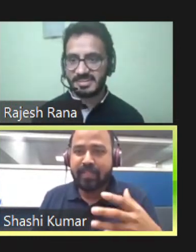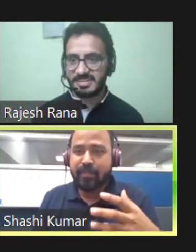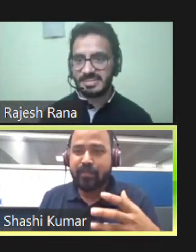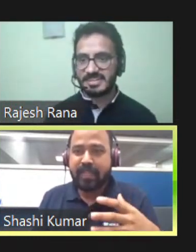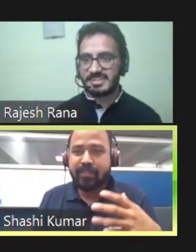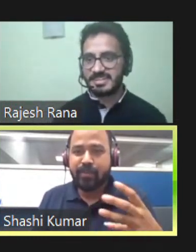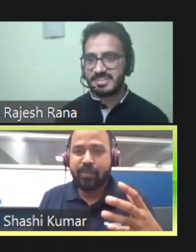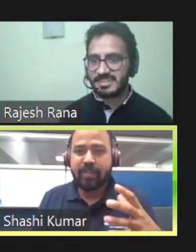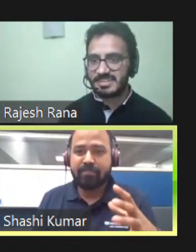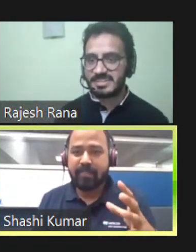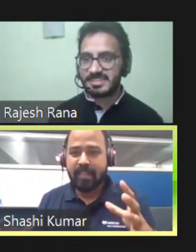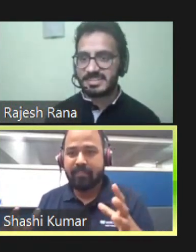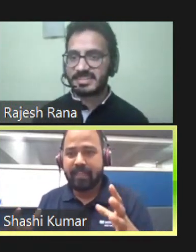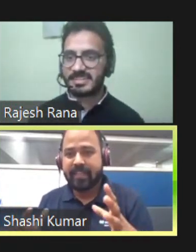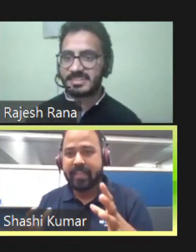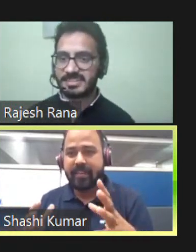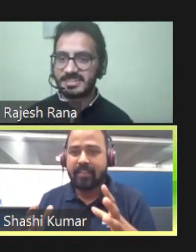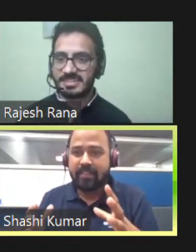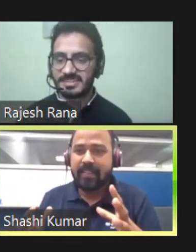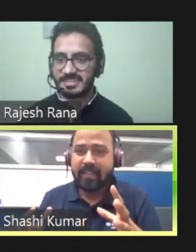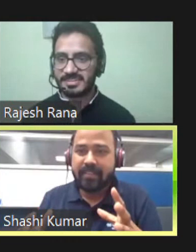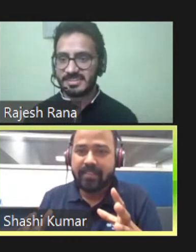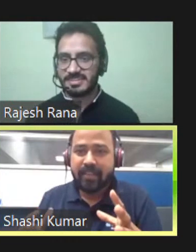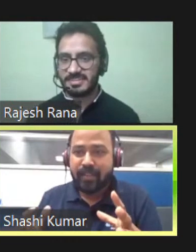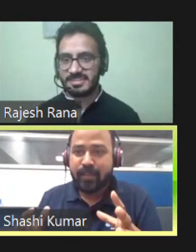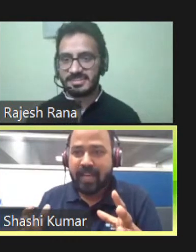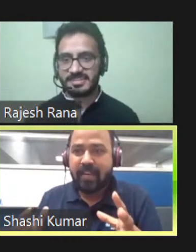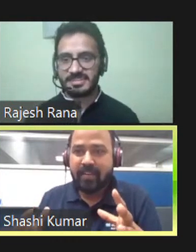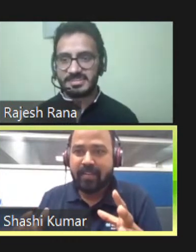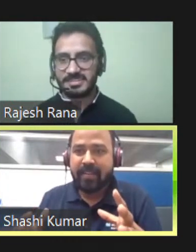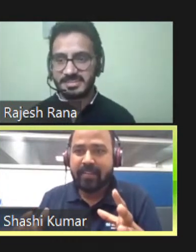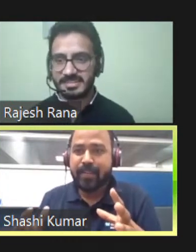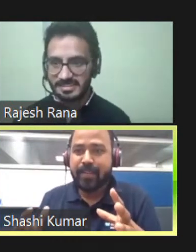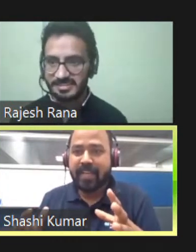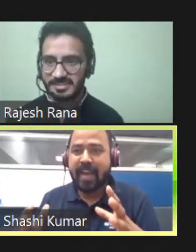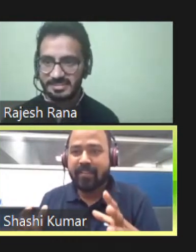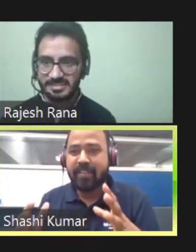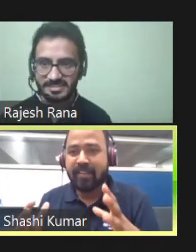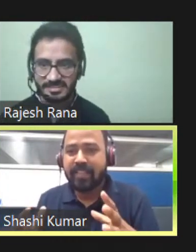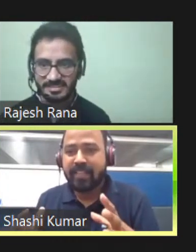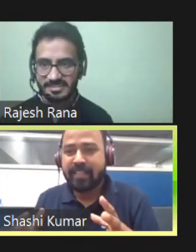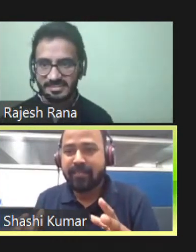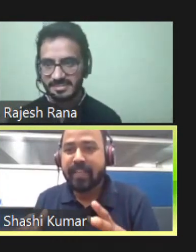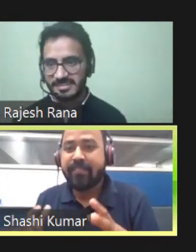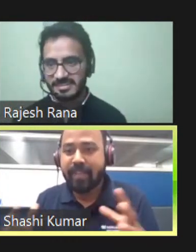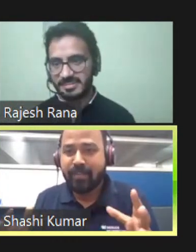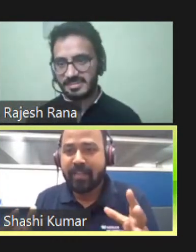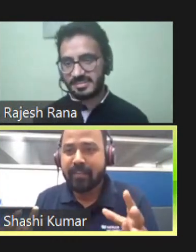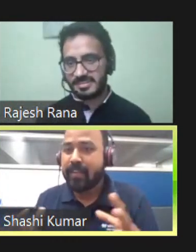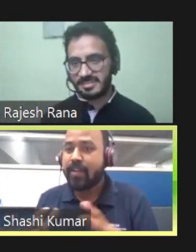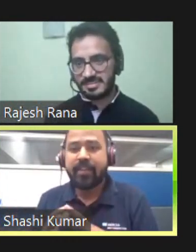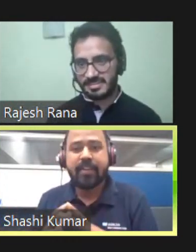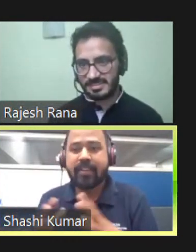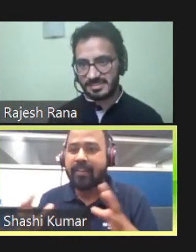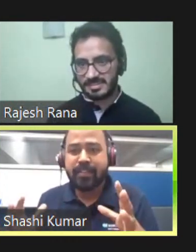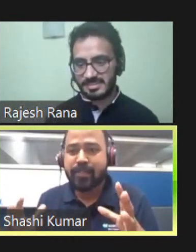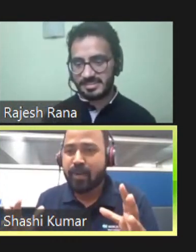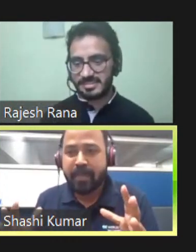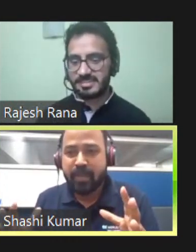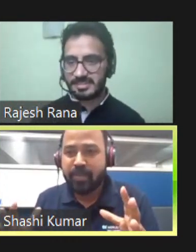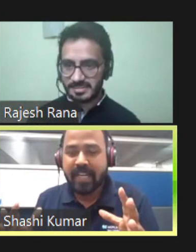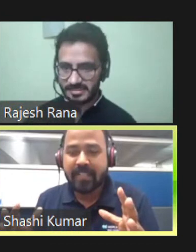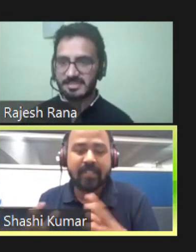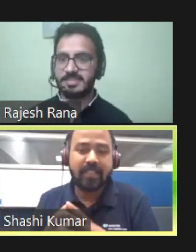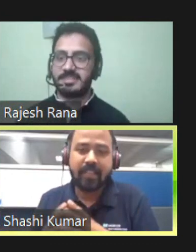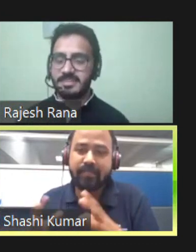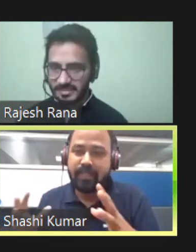that always gives you a kind of like kick. Yes, you can learn it, and you can have a conversation with everyone. Nothing is